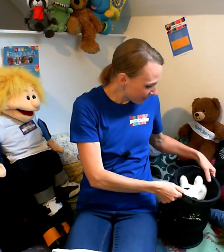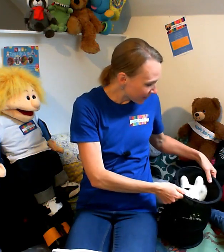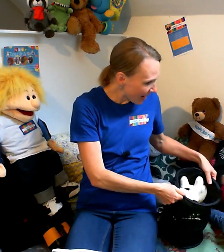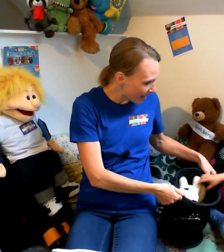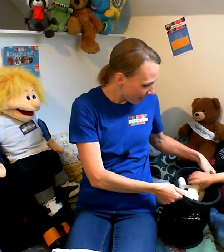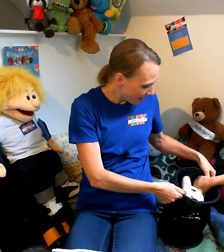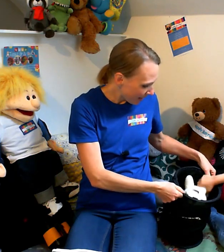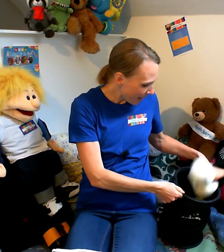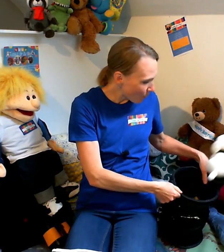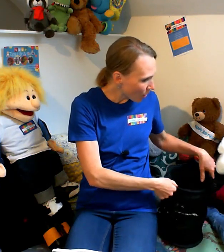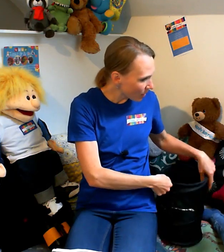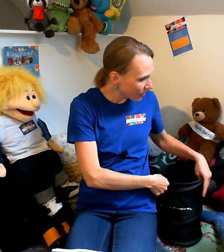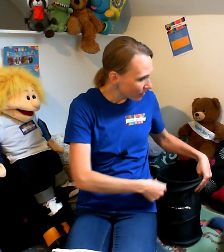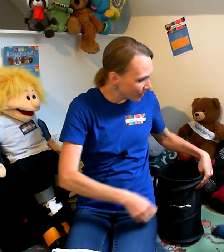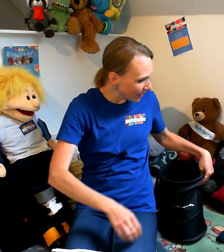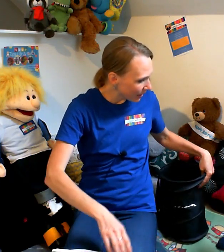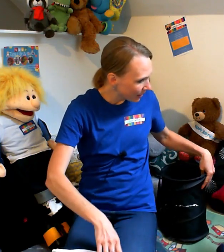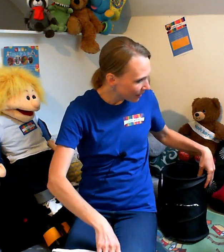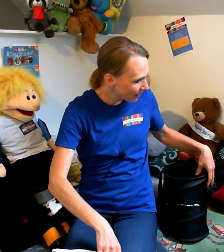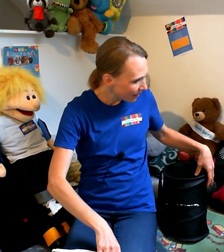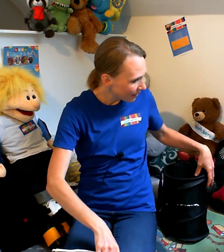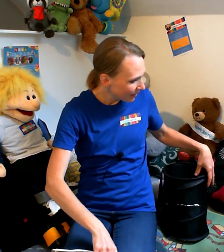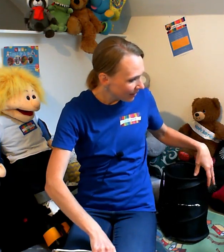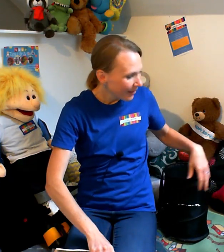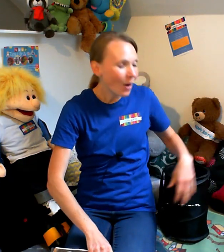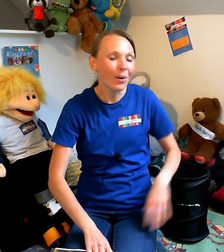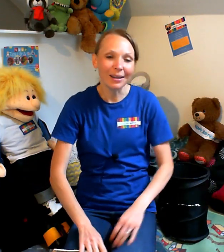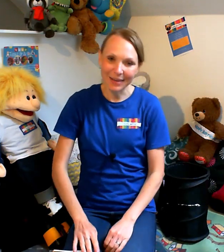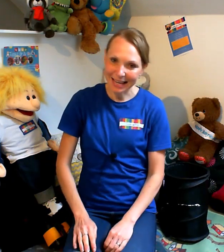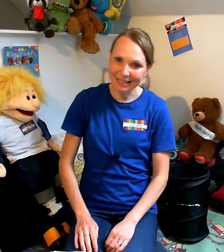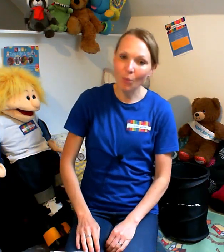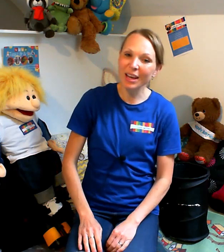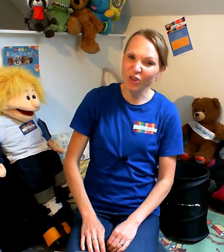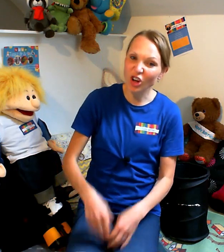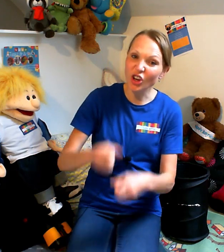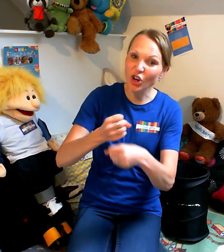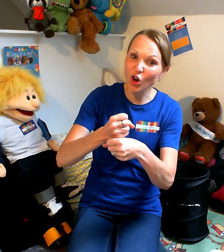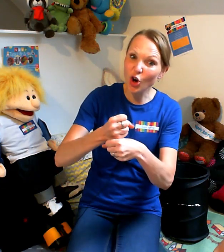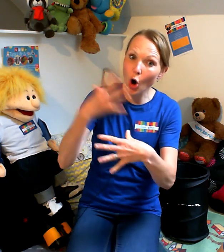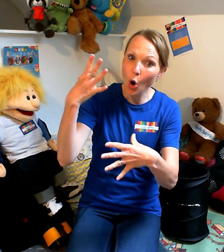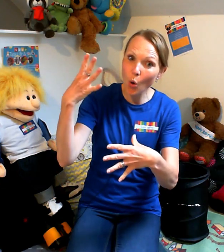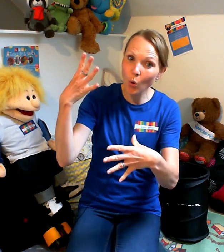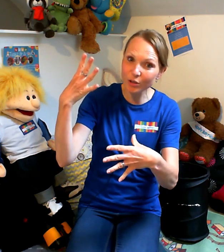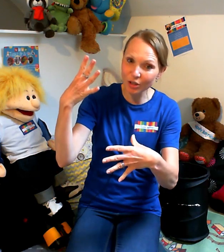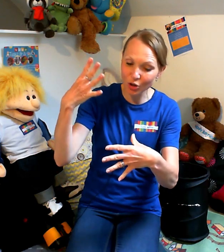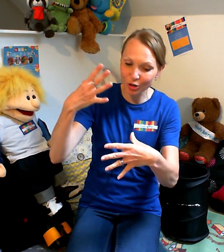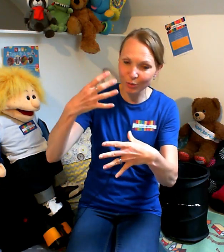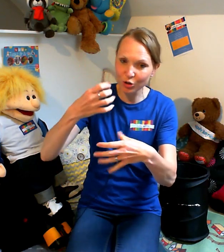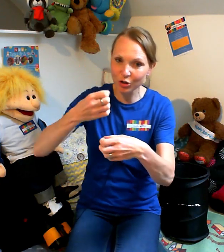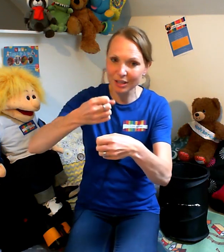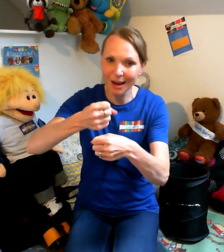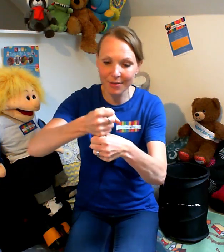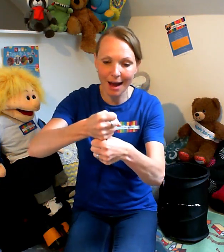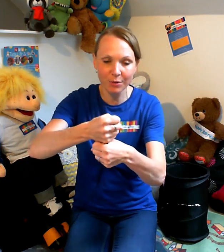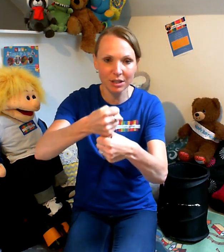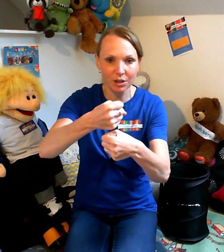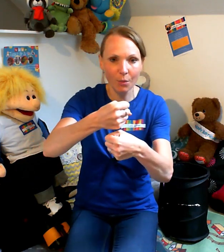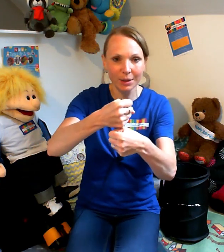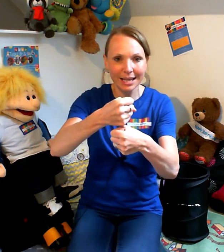see? And what colour's our doggy? Golden. Well, yes, we've got a golden dog. So we've just done the same for that, haven't we? So while we take